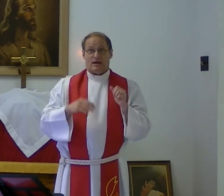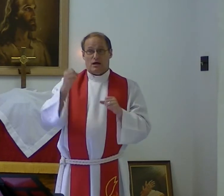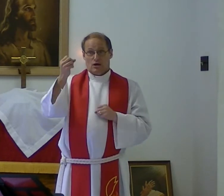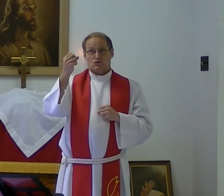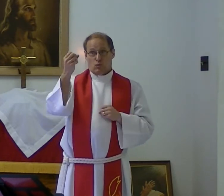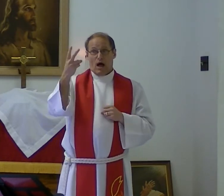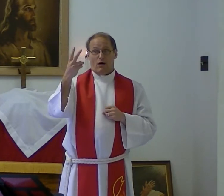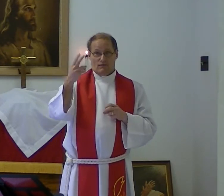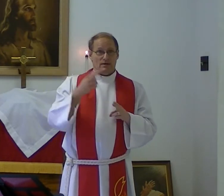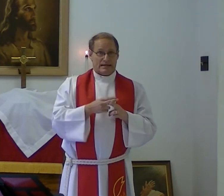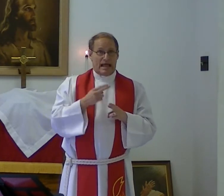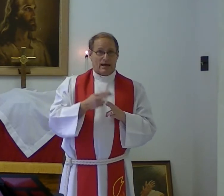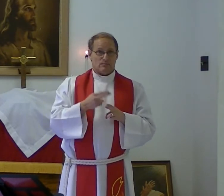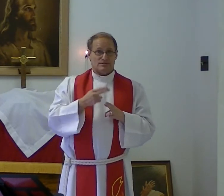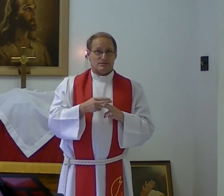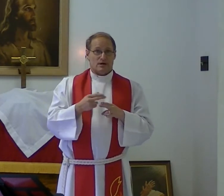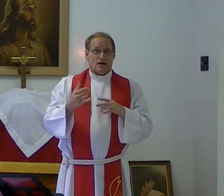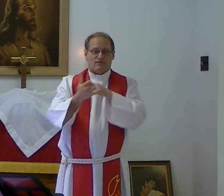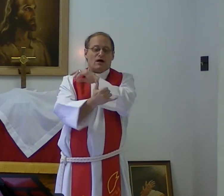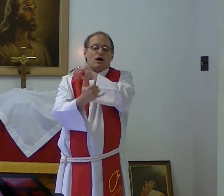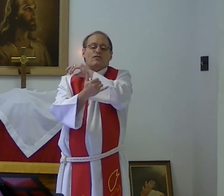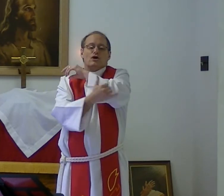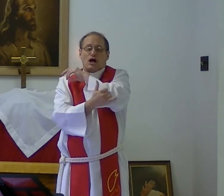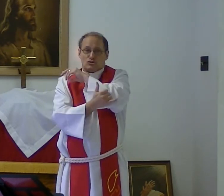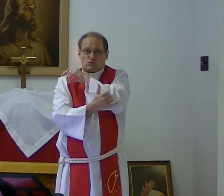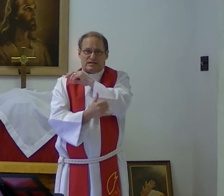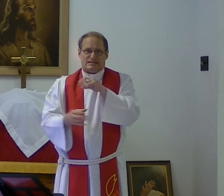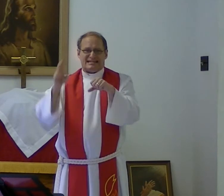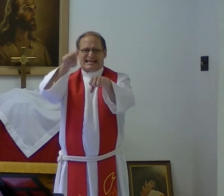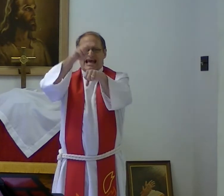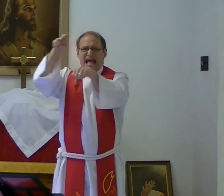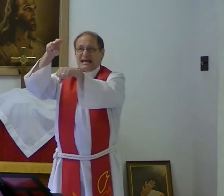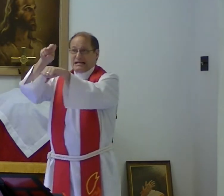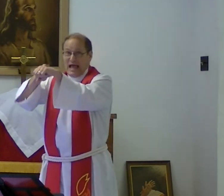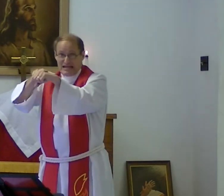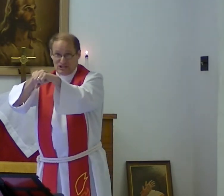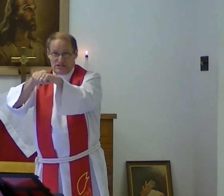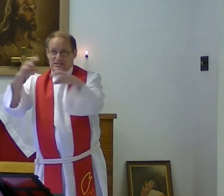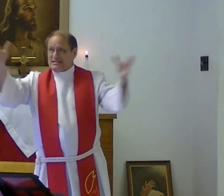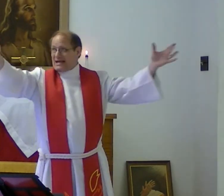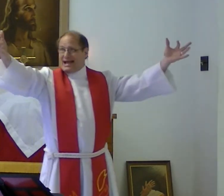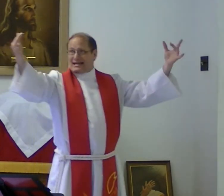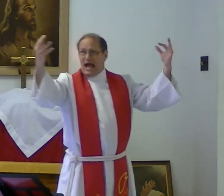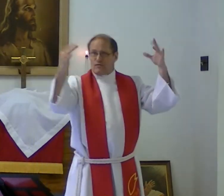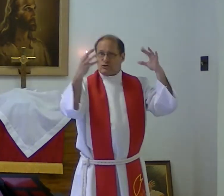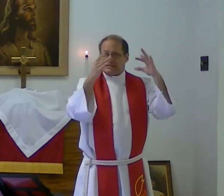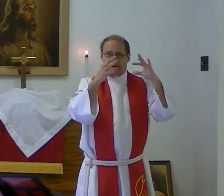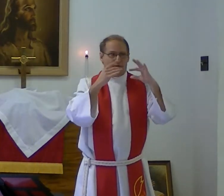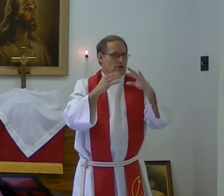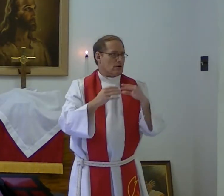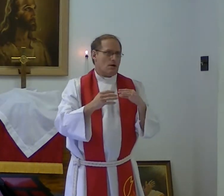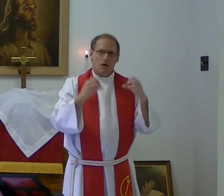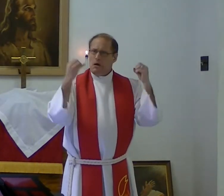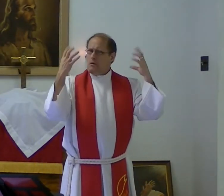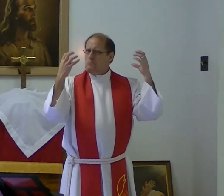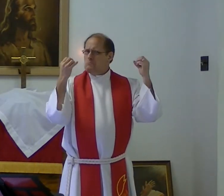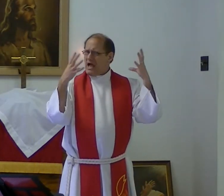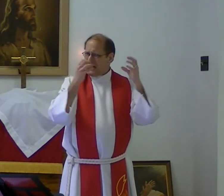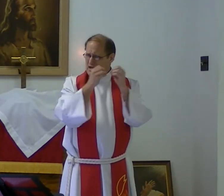12 names of the countries. The nations that had gathered together, many